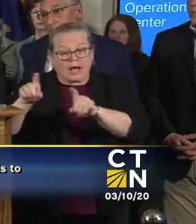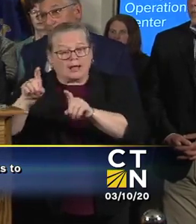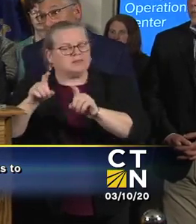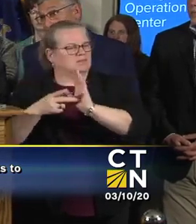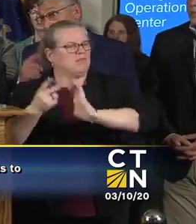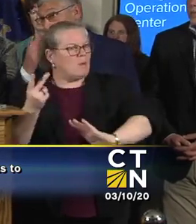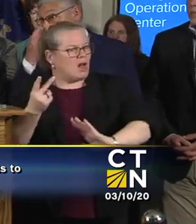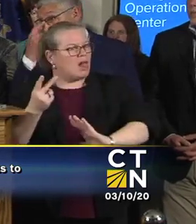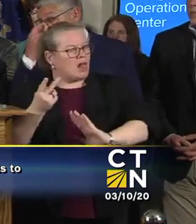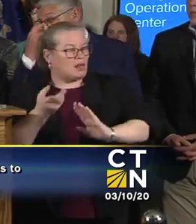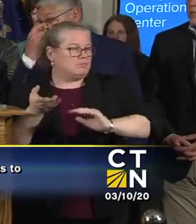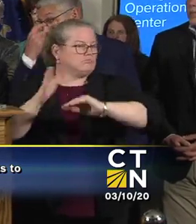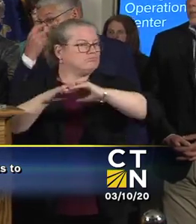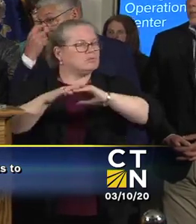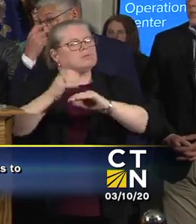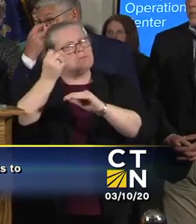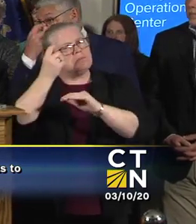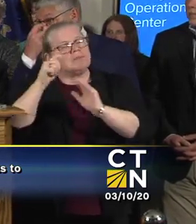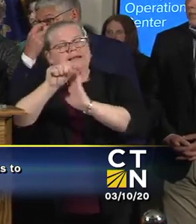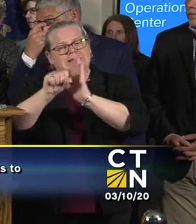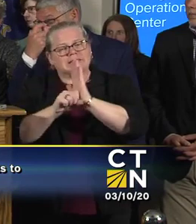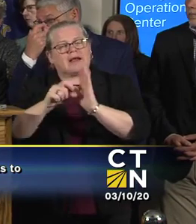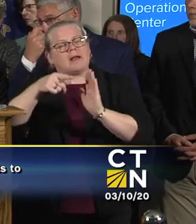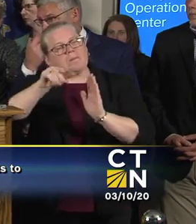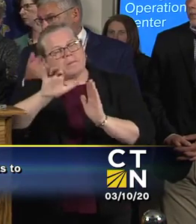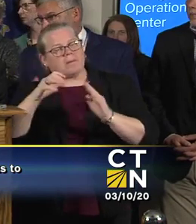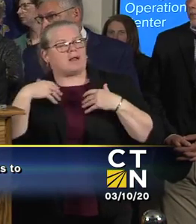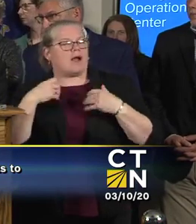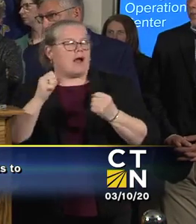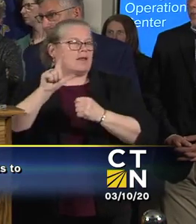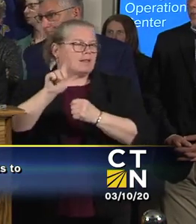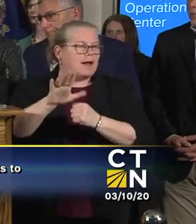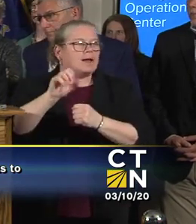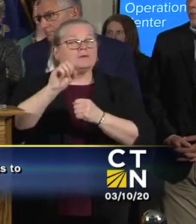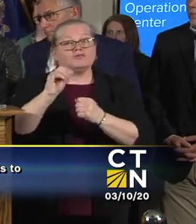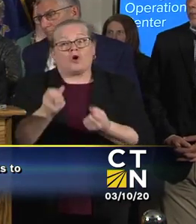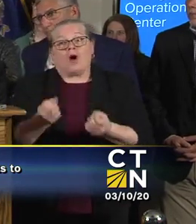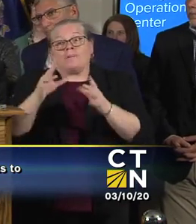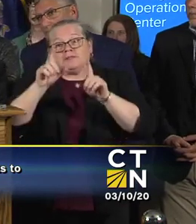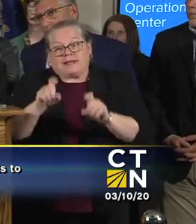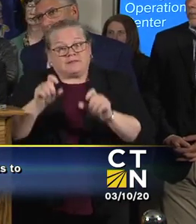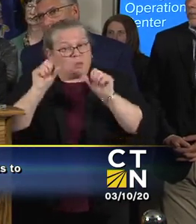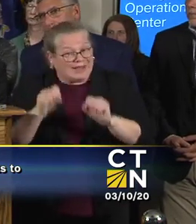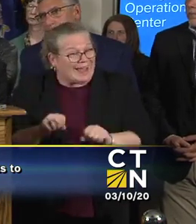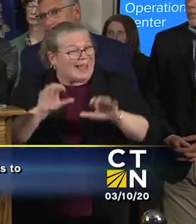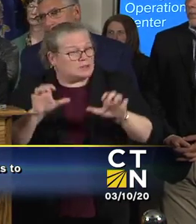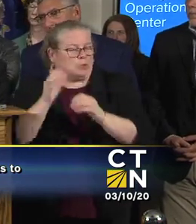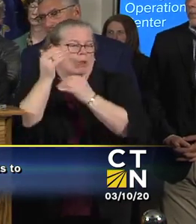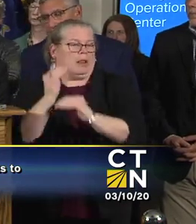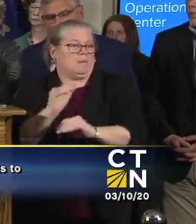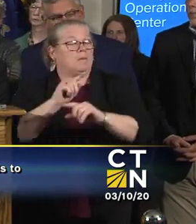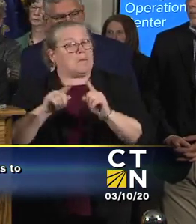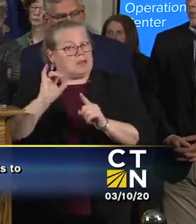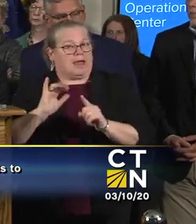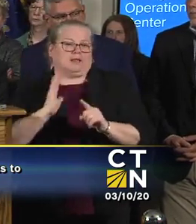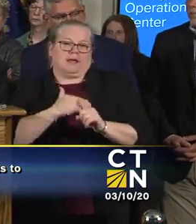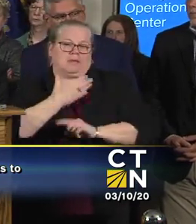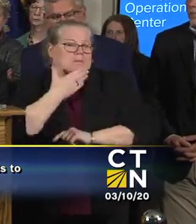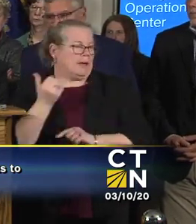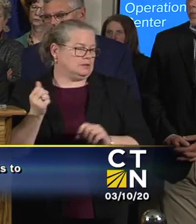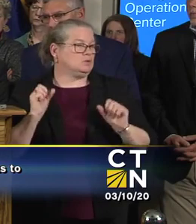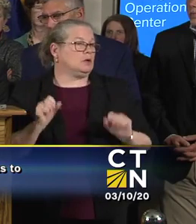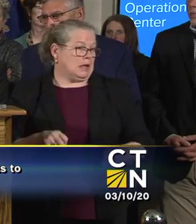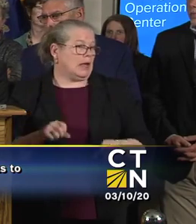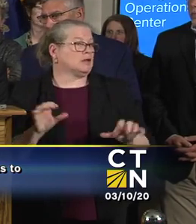said, we're a state public health lab, so it's very limited as terms of how much testing we can do, but that's the best that we're working with right now as we